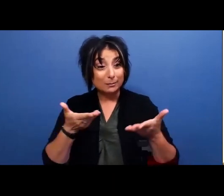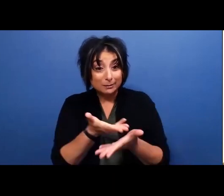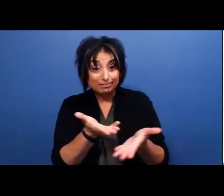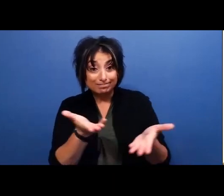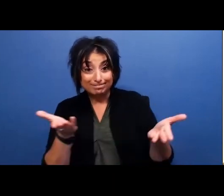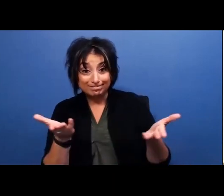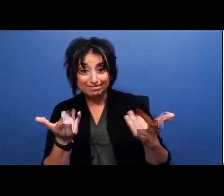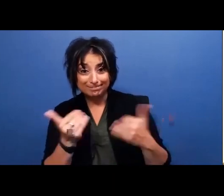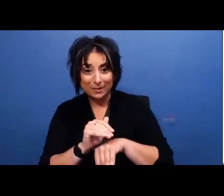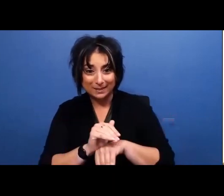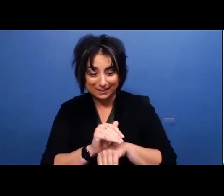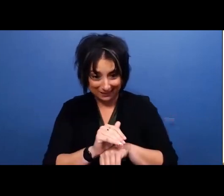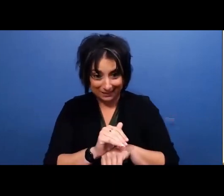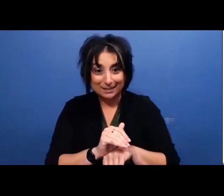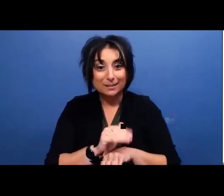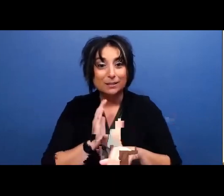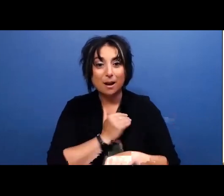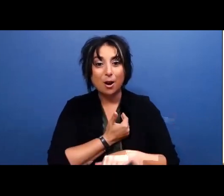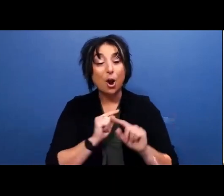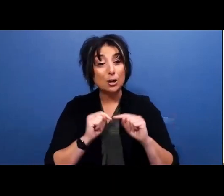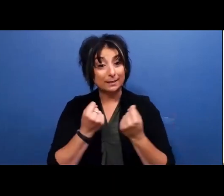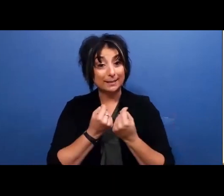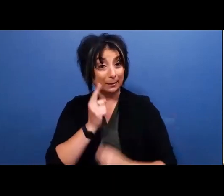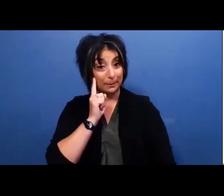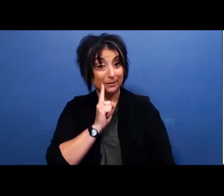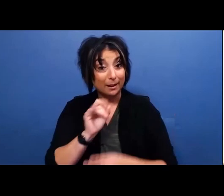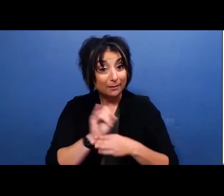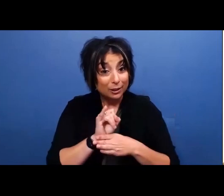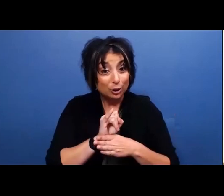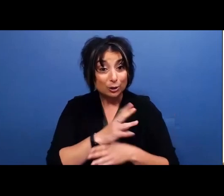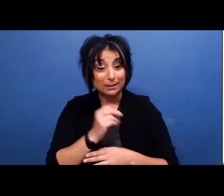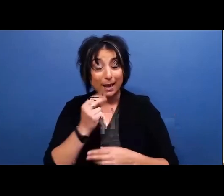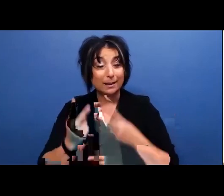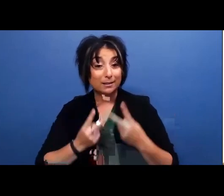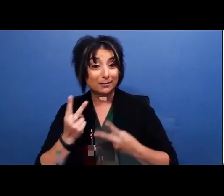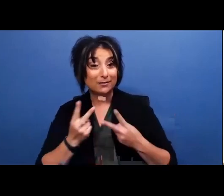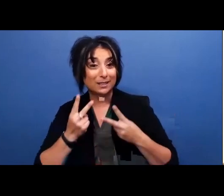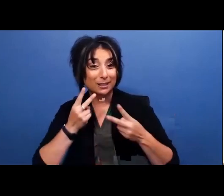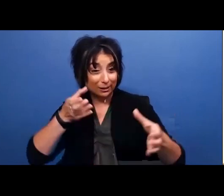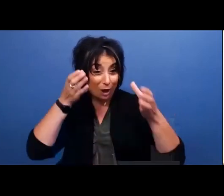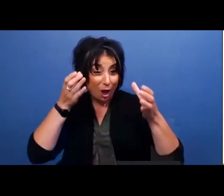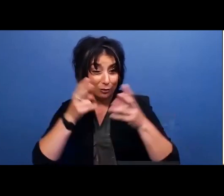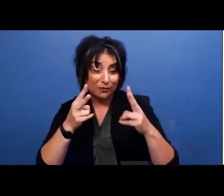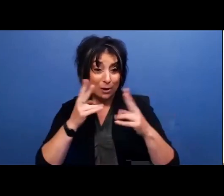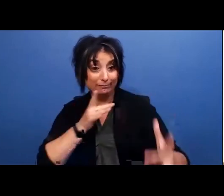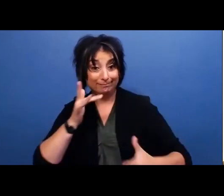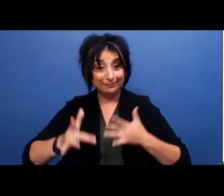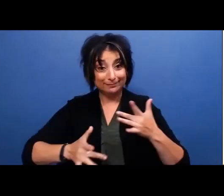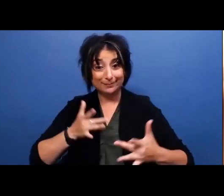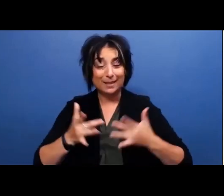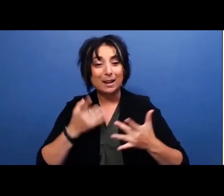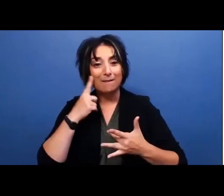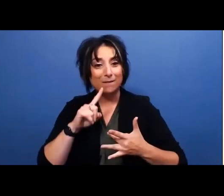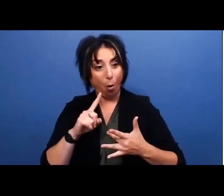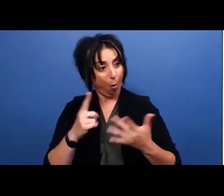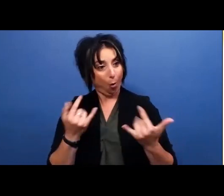evening and our team of deaf interns and visiting scholar. So we're very excited for our session